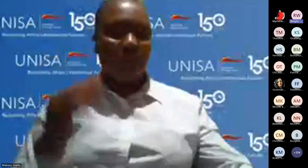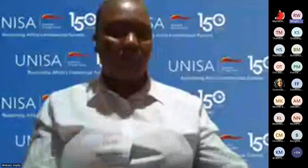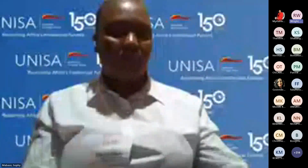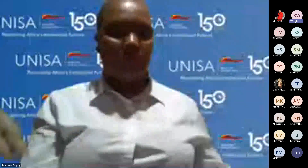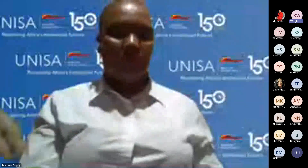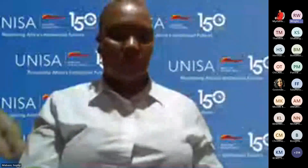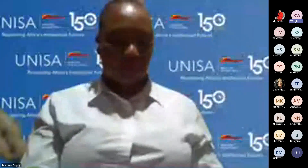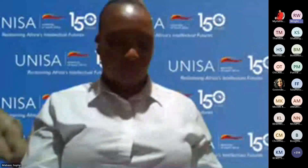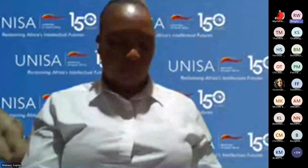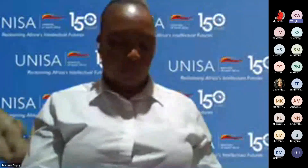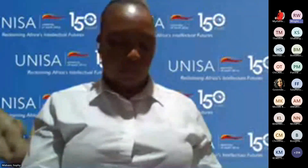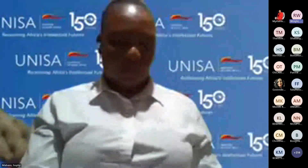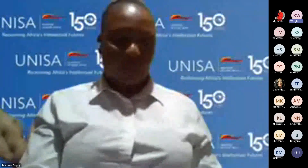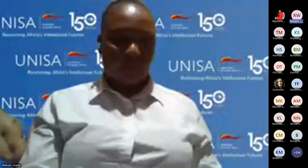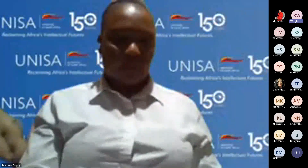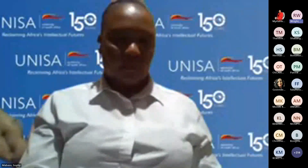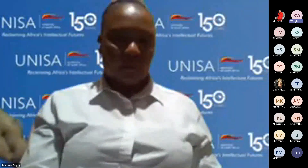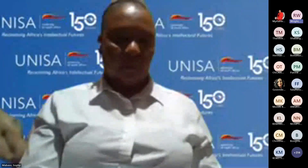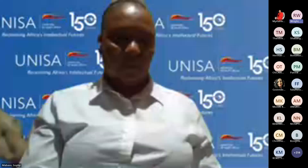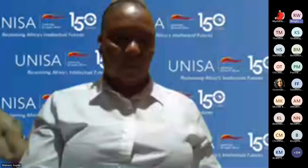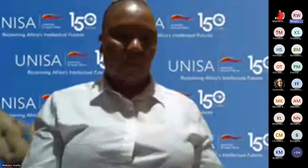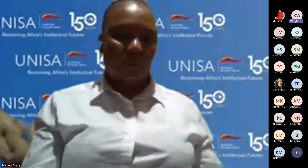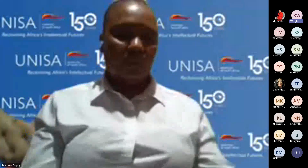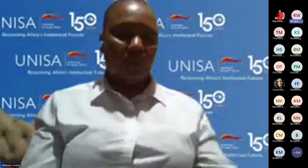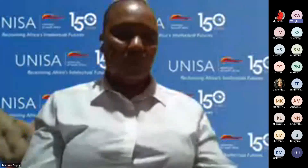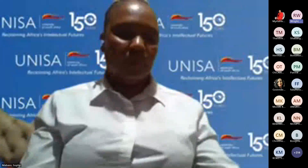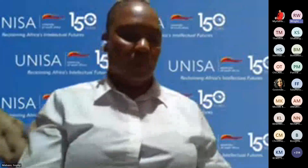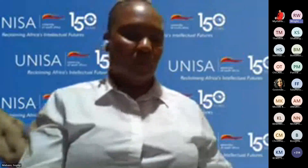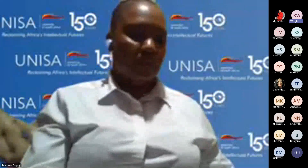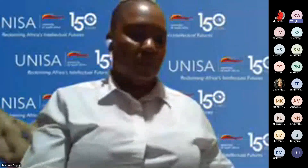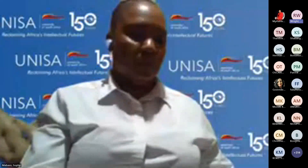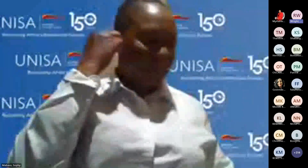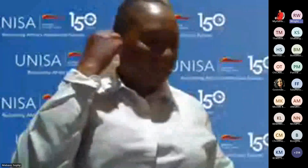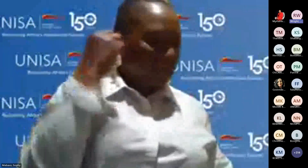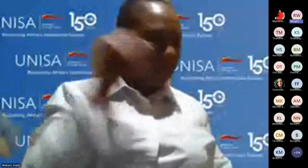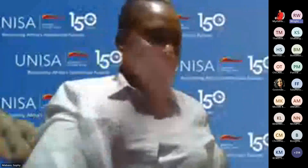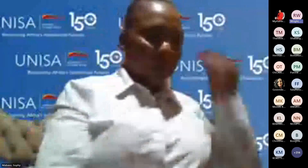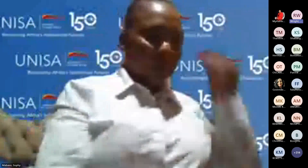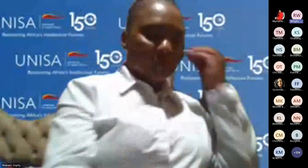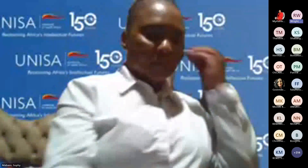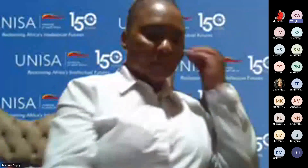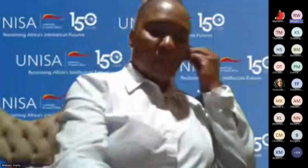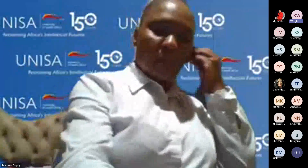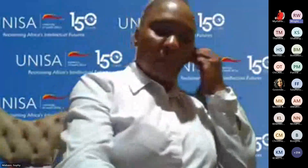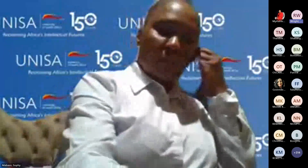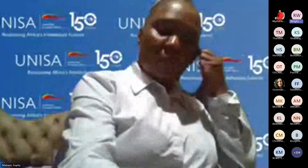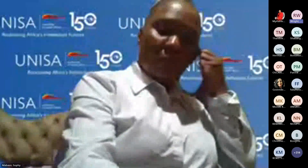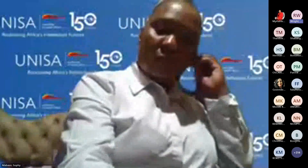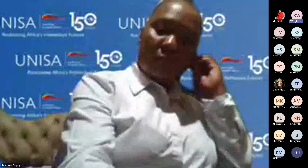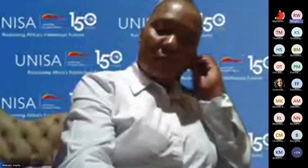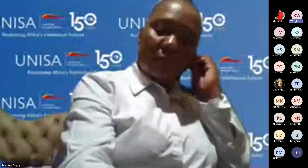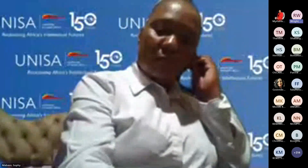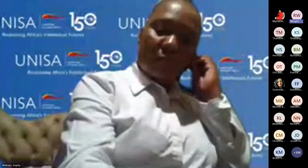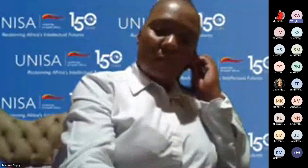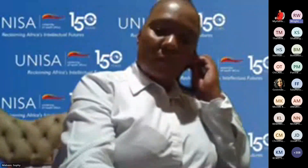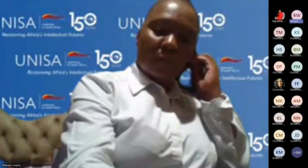undergraduate qualifications currently, they can't apply for any, what do they call